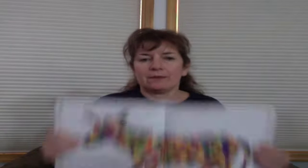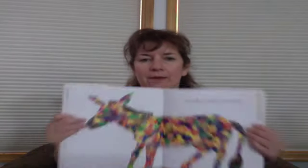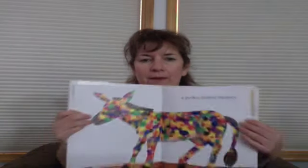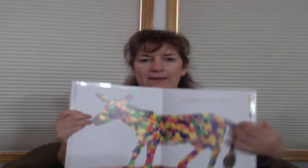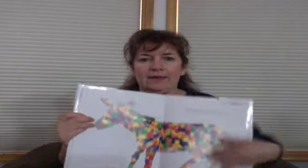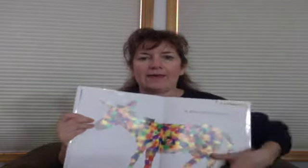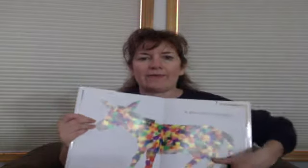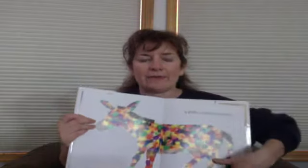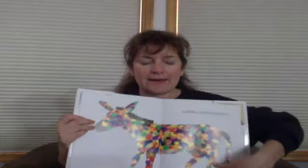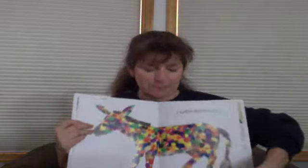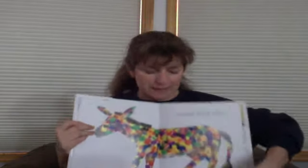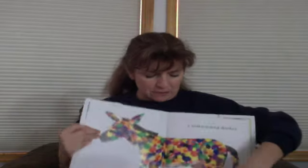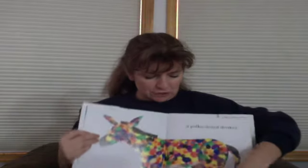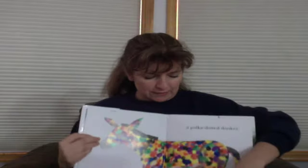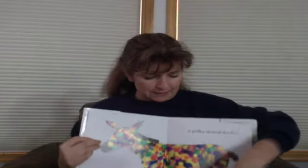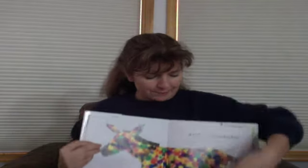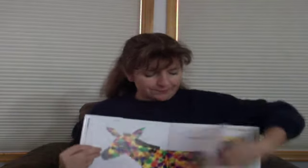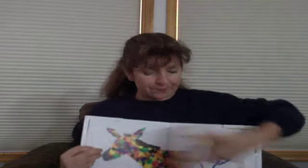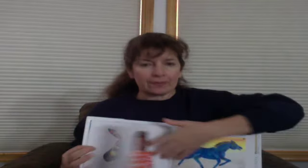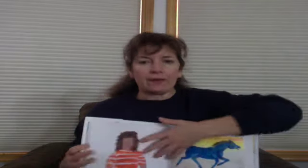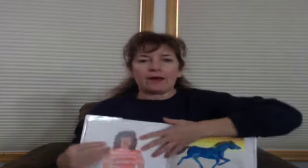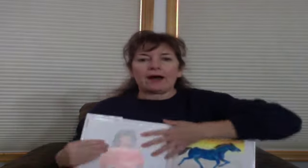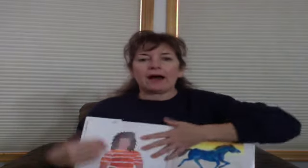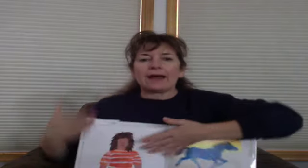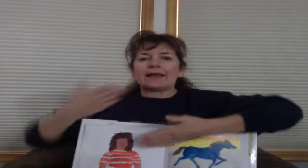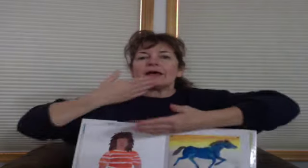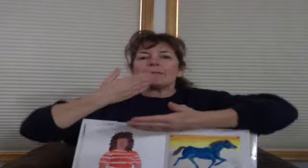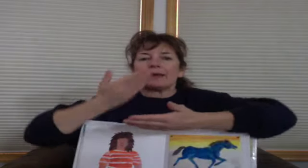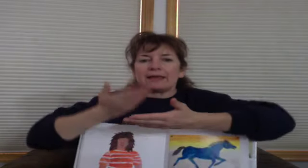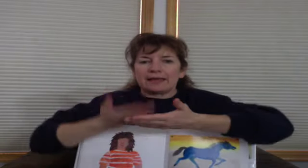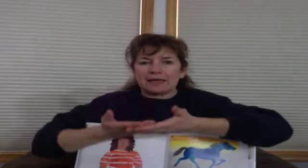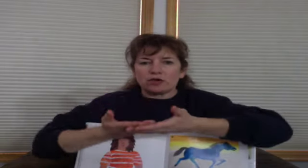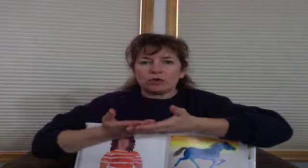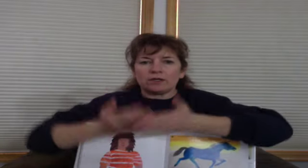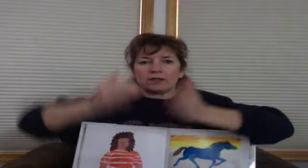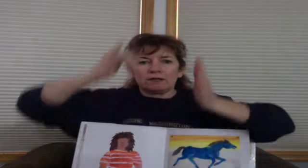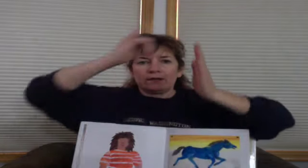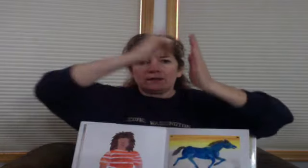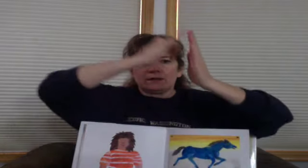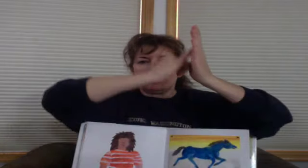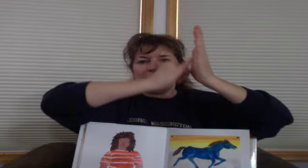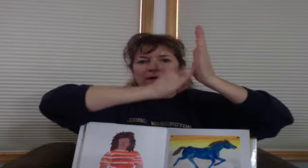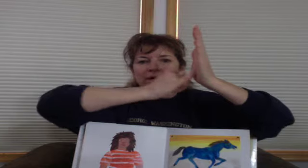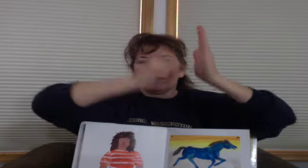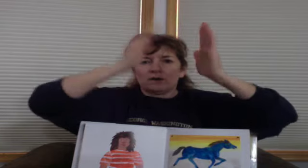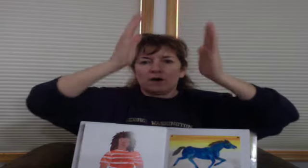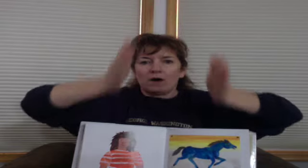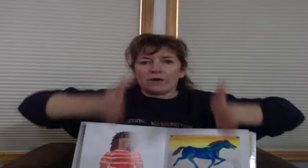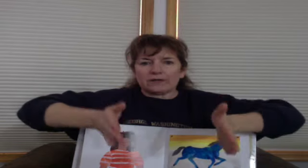And then the last page is, I am a good artist.